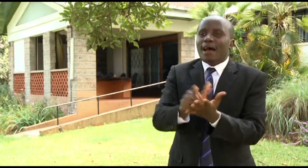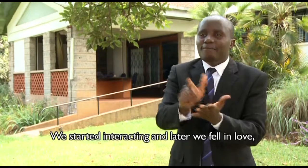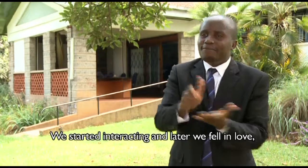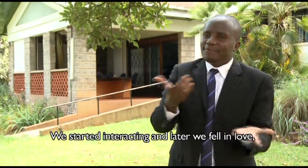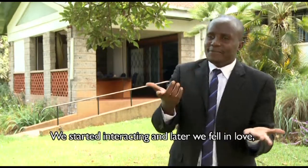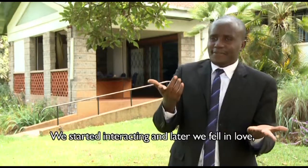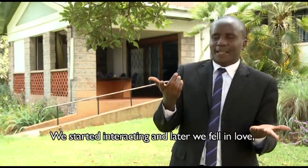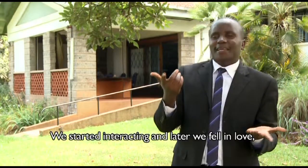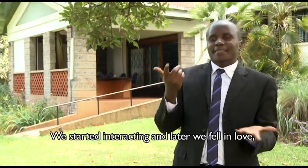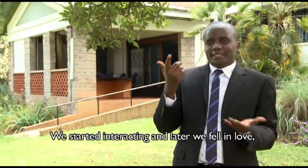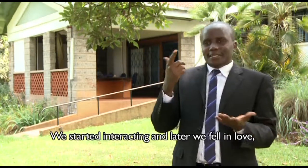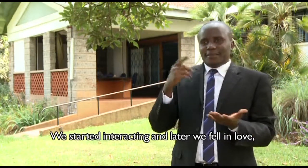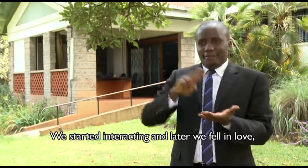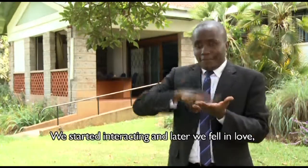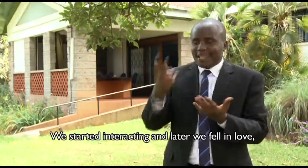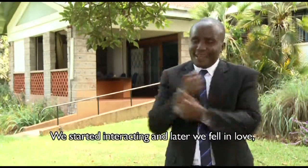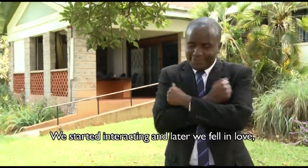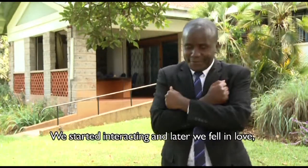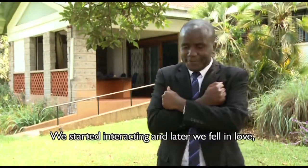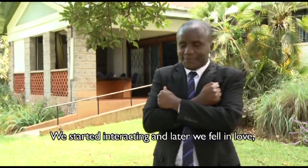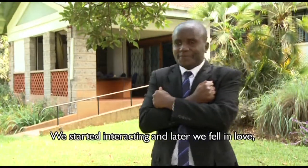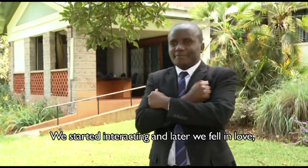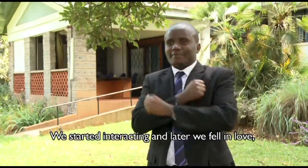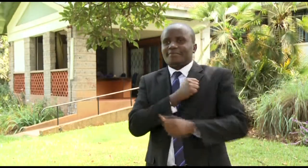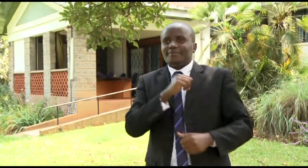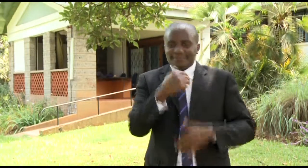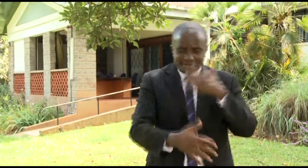We started interacting and later we fell in love.